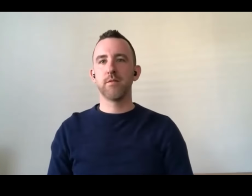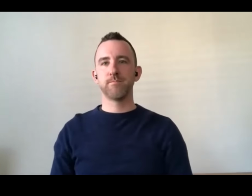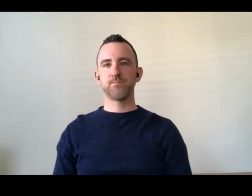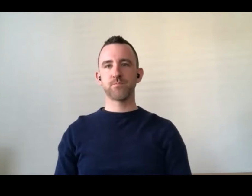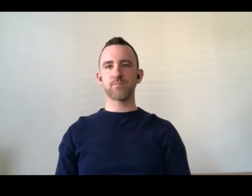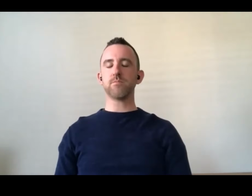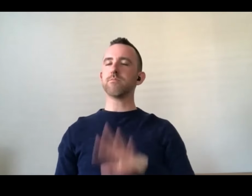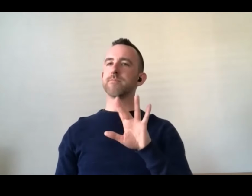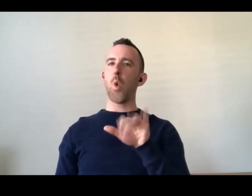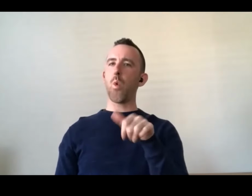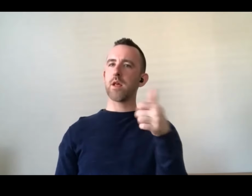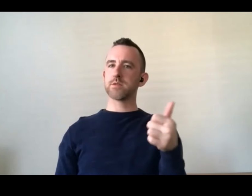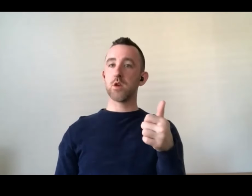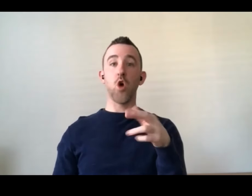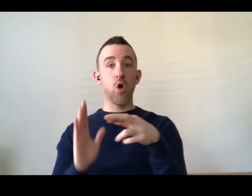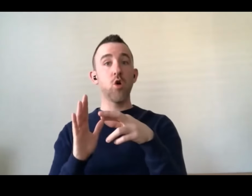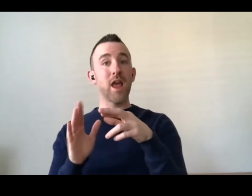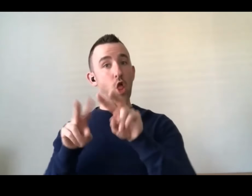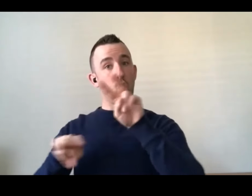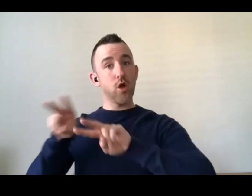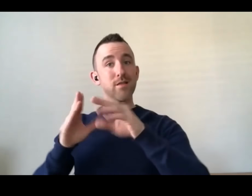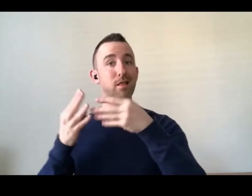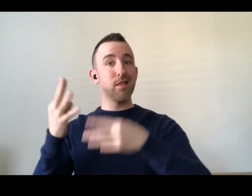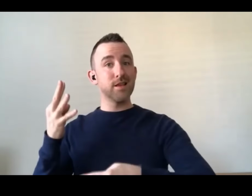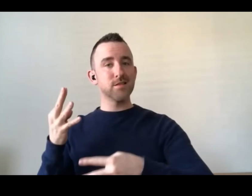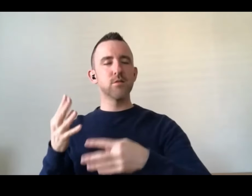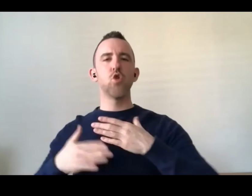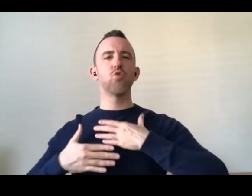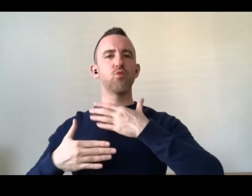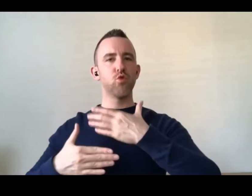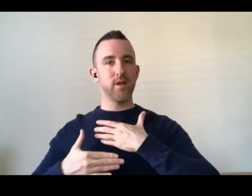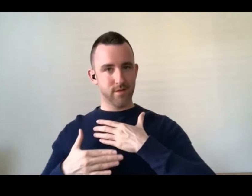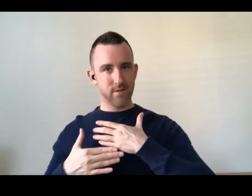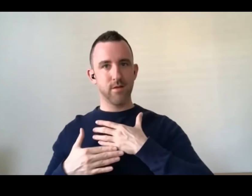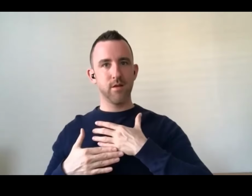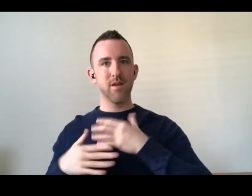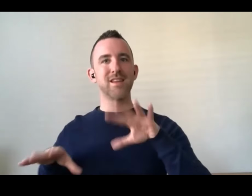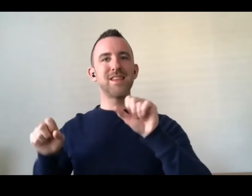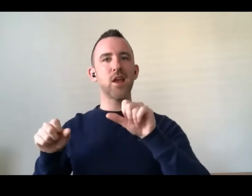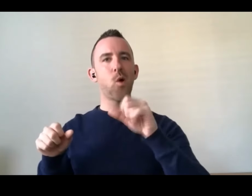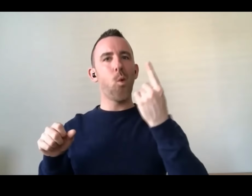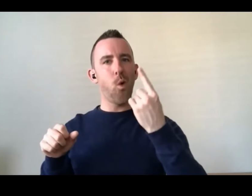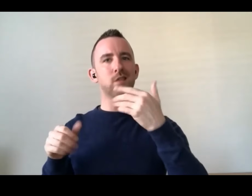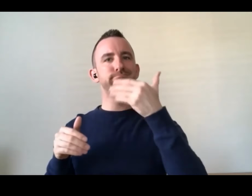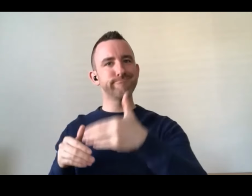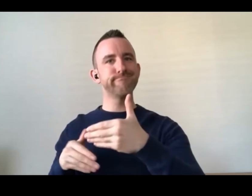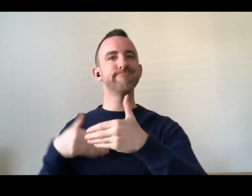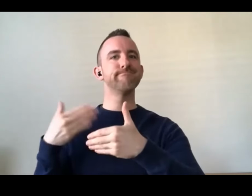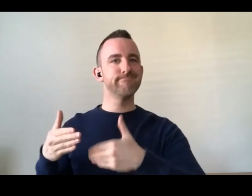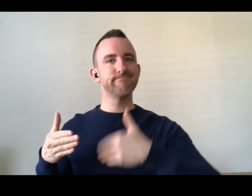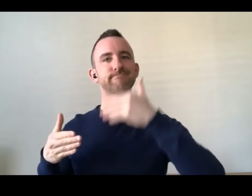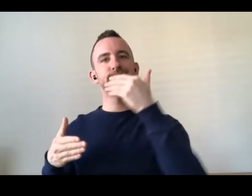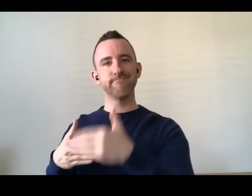What else? Review the list, look at it, breathe, take one step at a time.